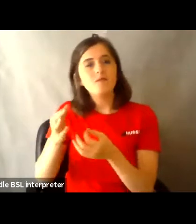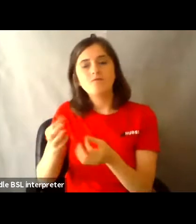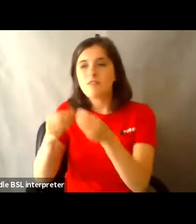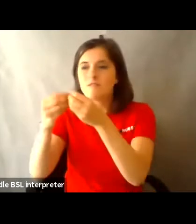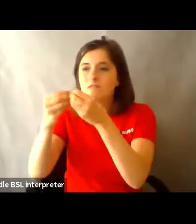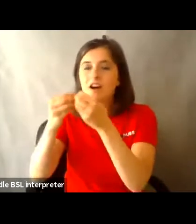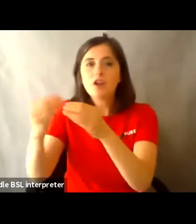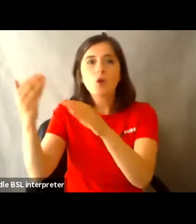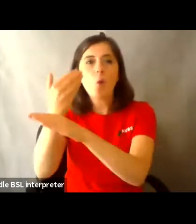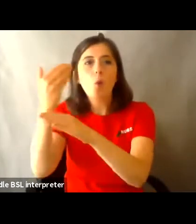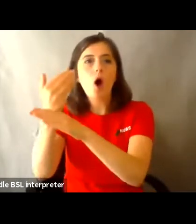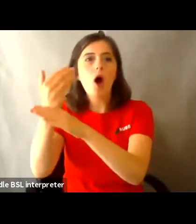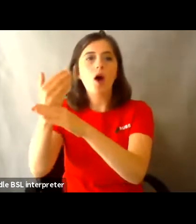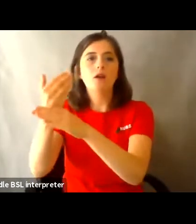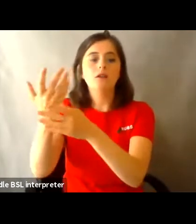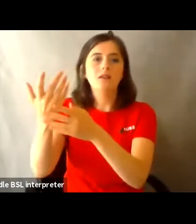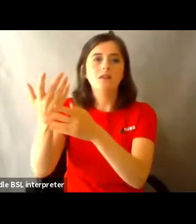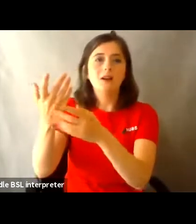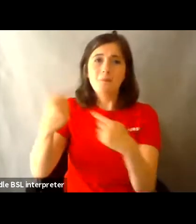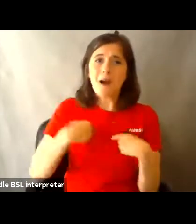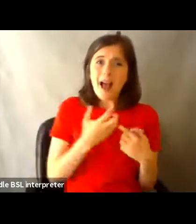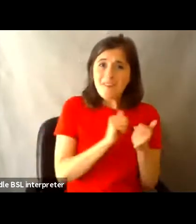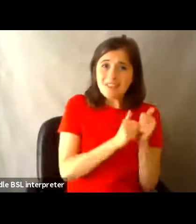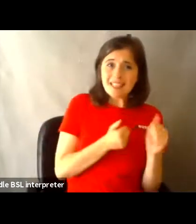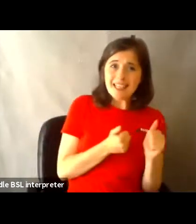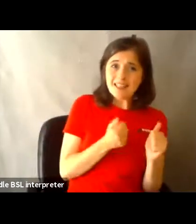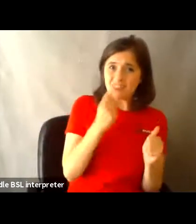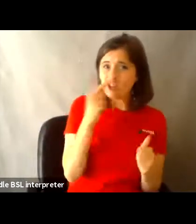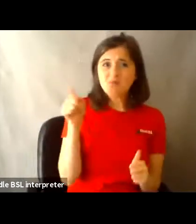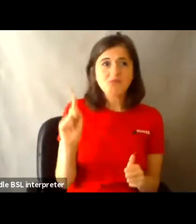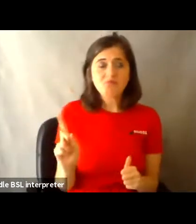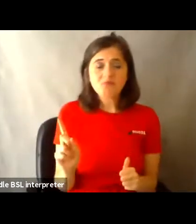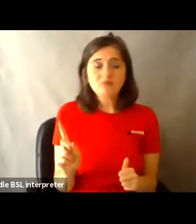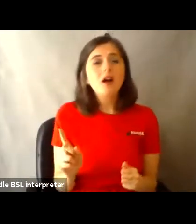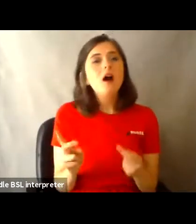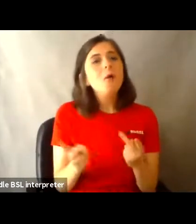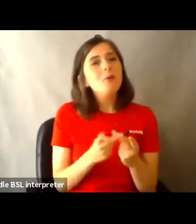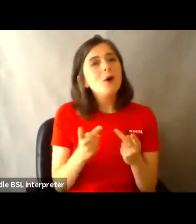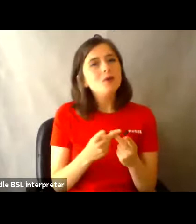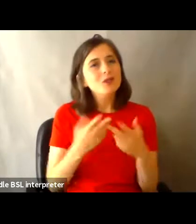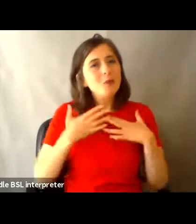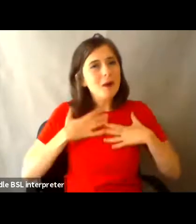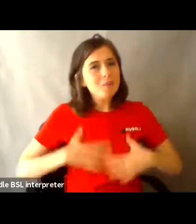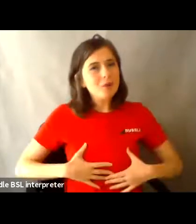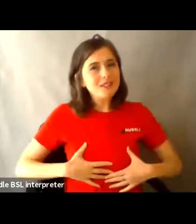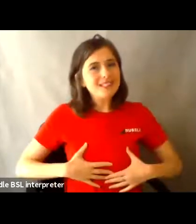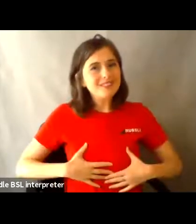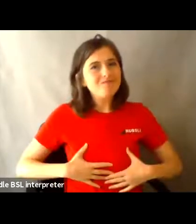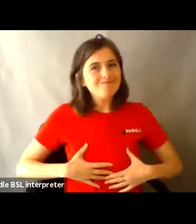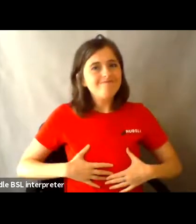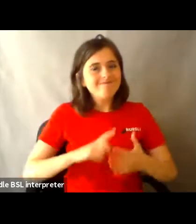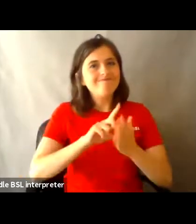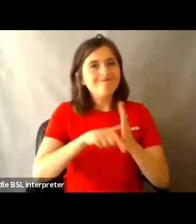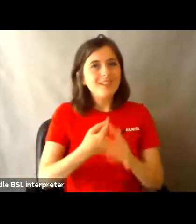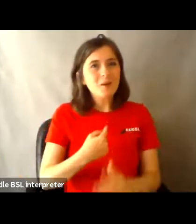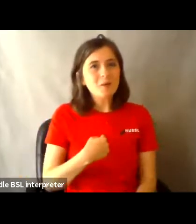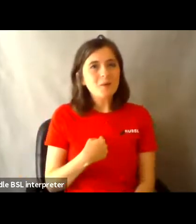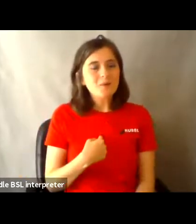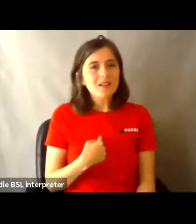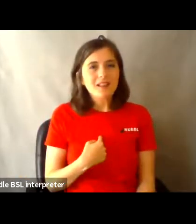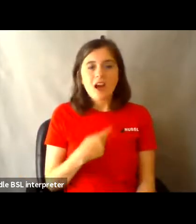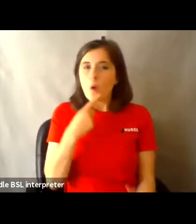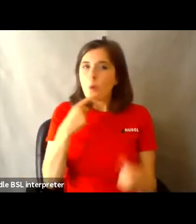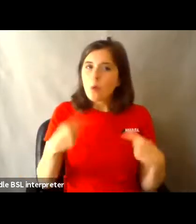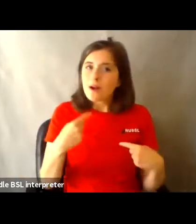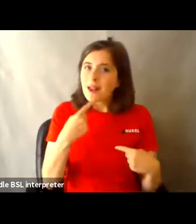contributions. But I was also disabled by my body that would not allow me to get out of bed, to